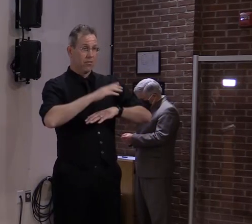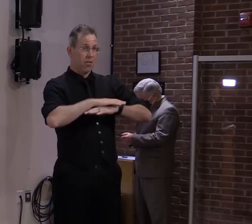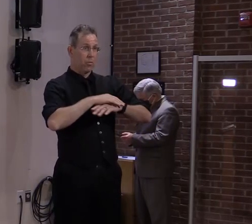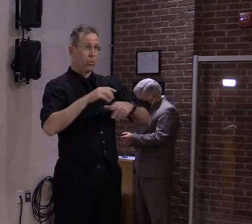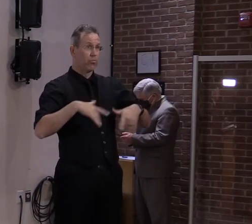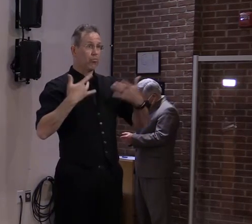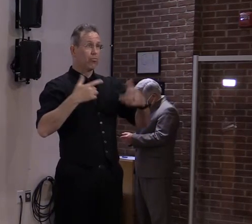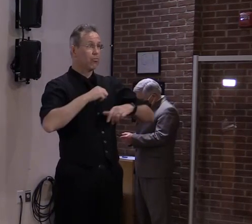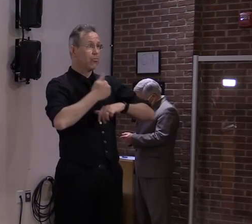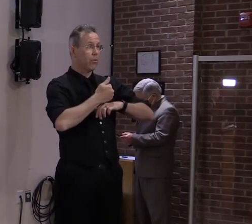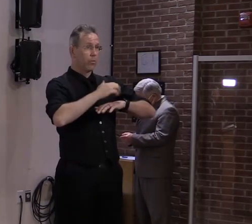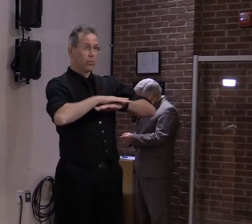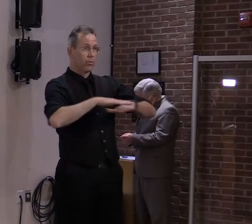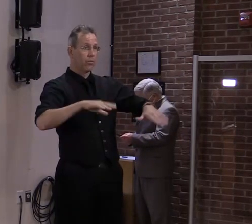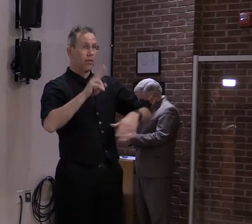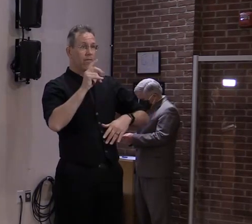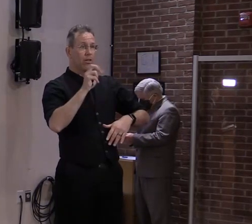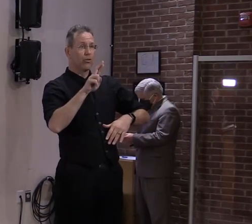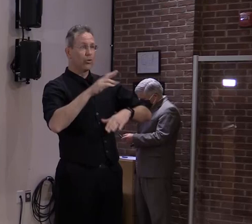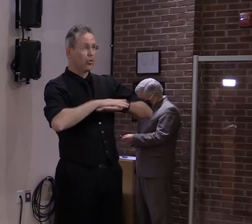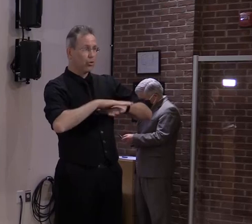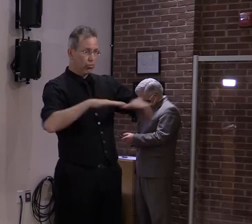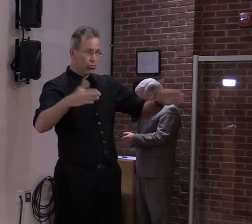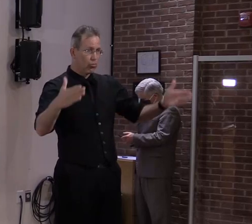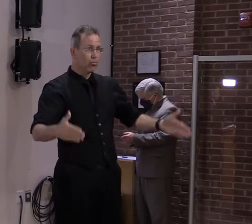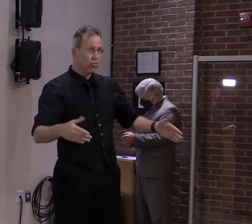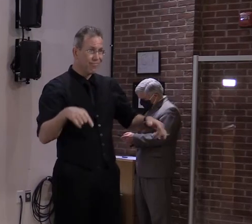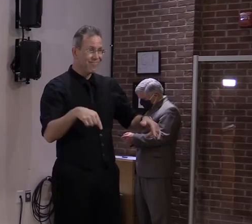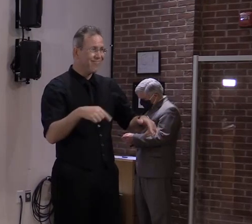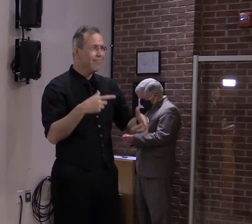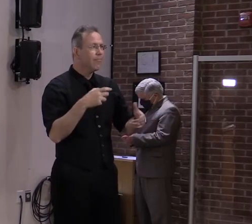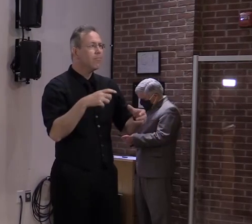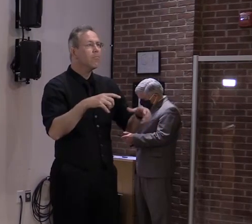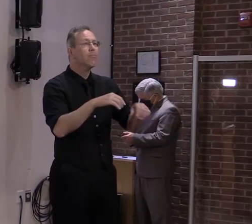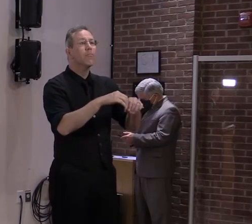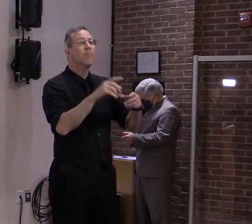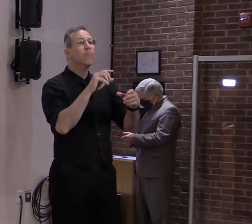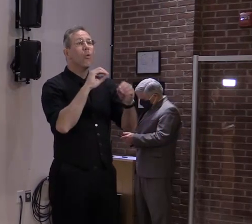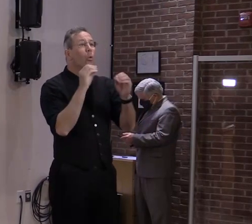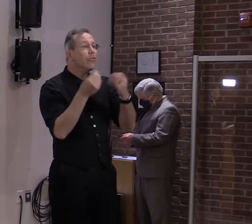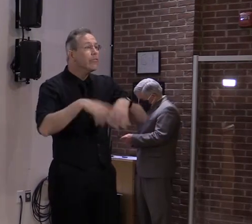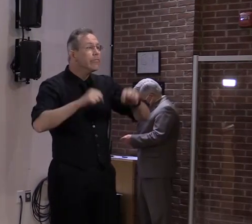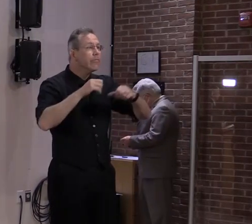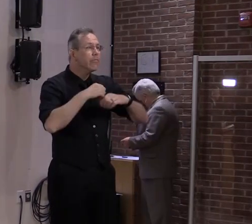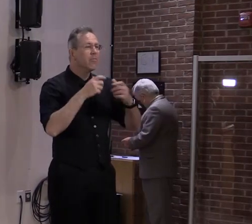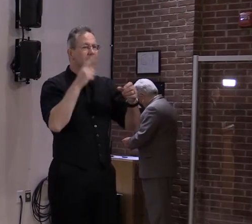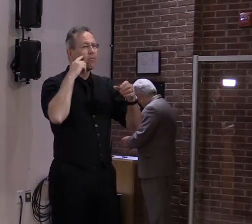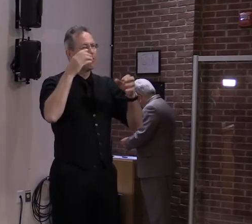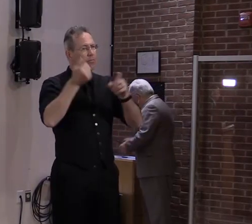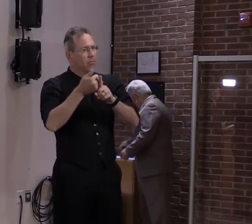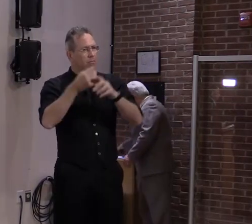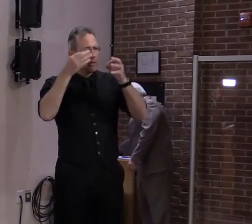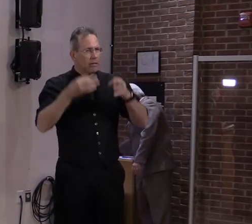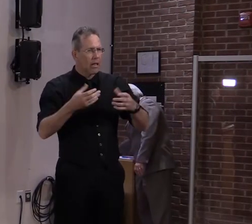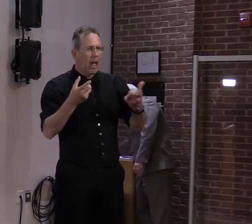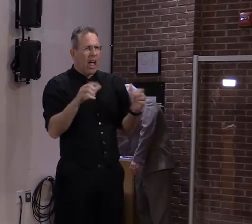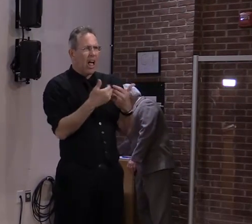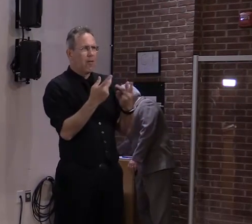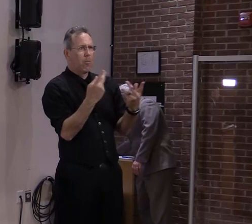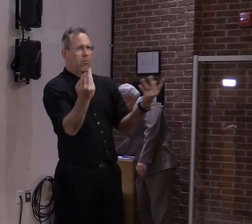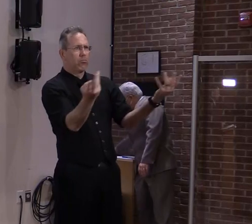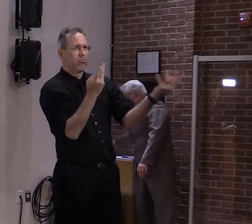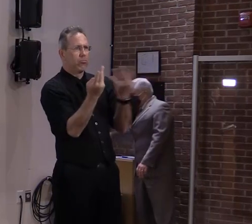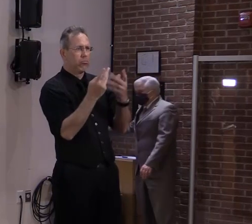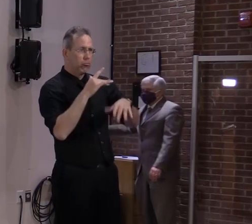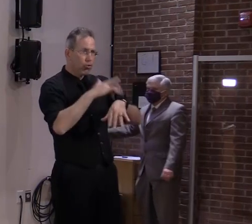I would remind folks that what we announced earlier and have reiterated today is tomorrow we go to the phase